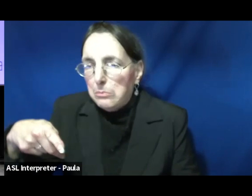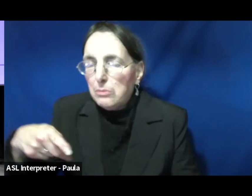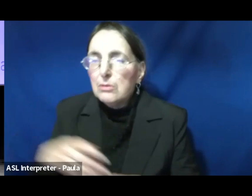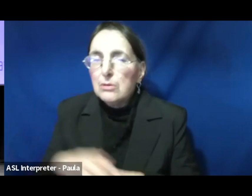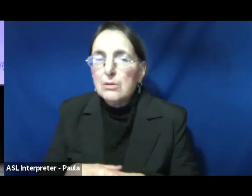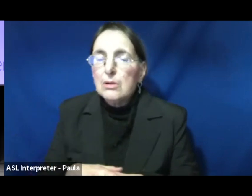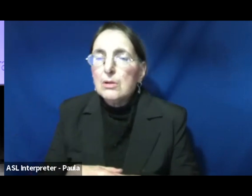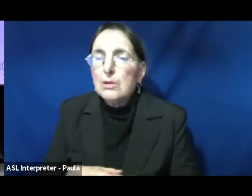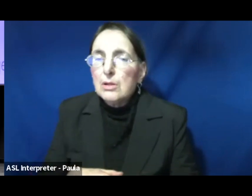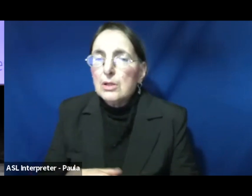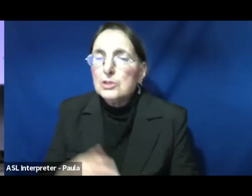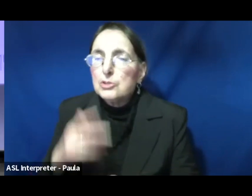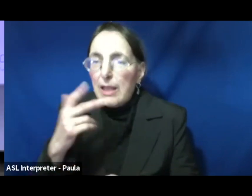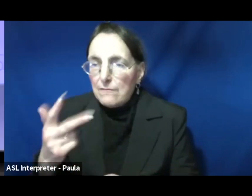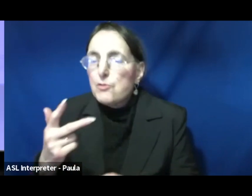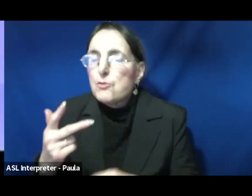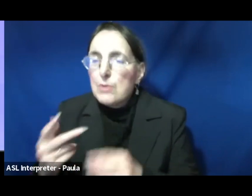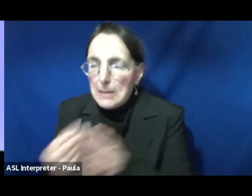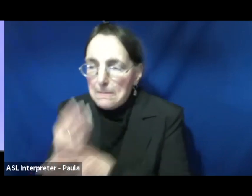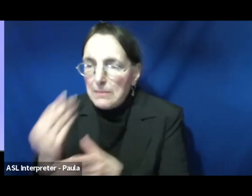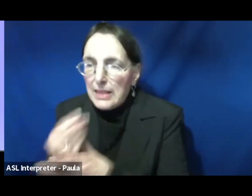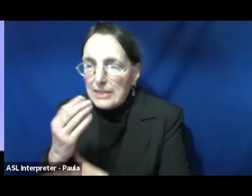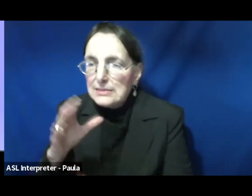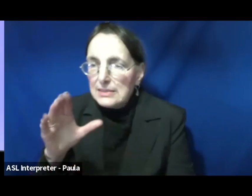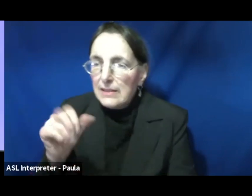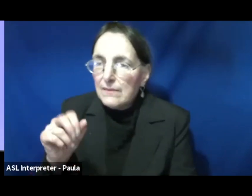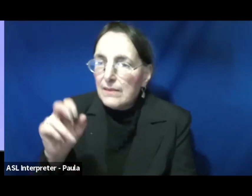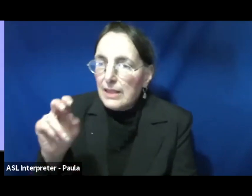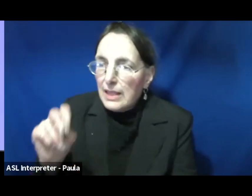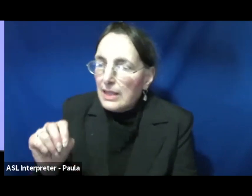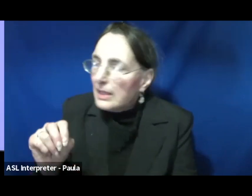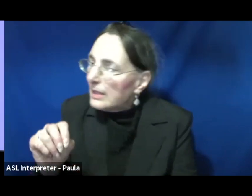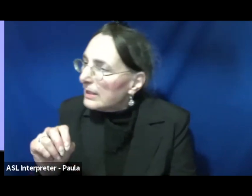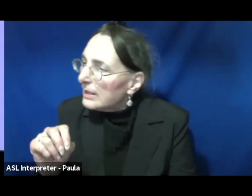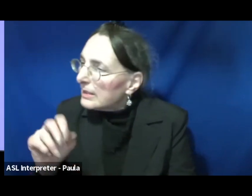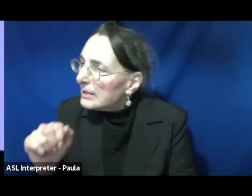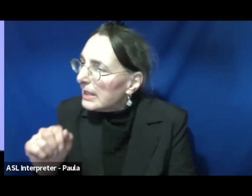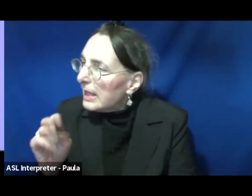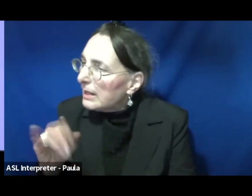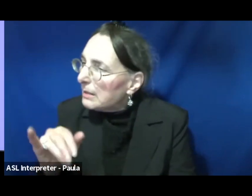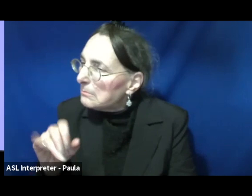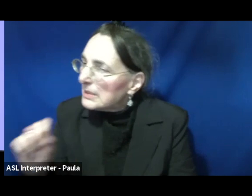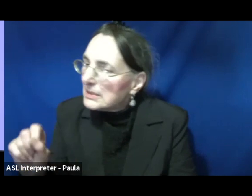plants in the Cannabaceae family. One is industrial hemp. The other one is